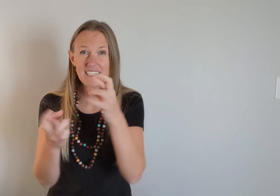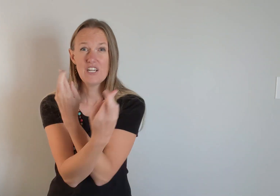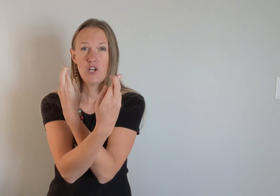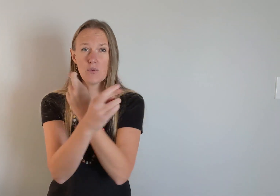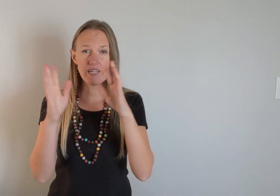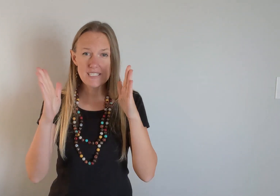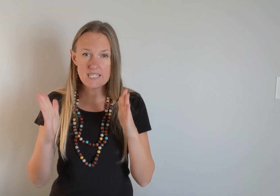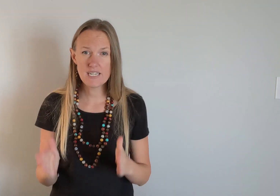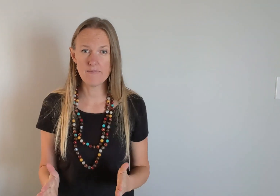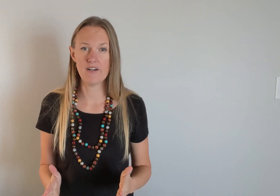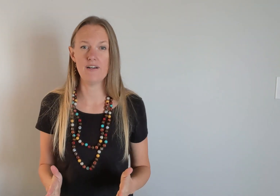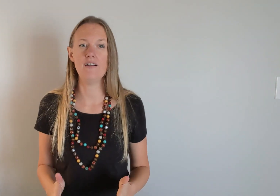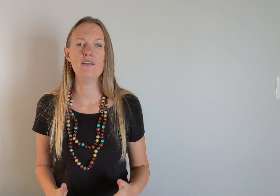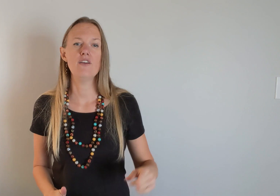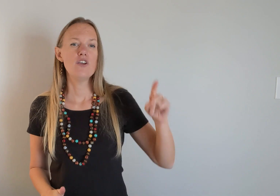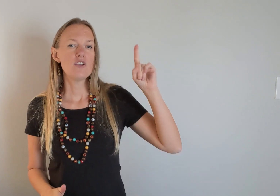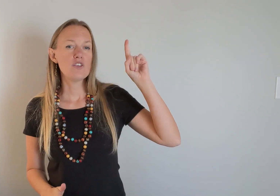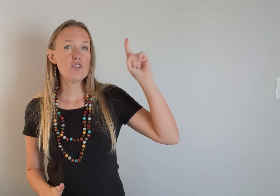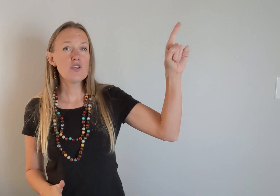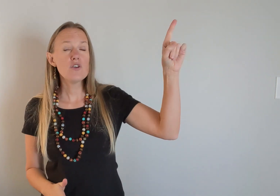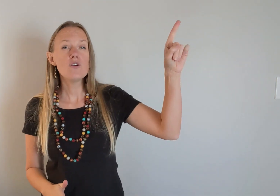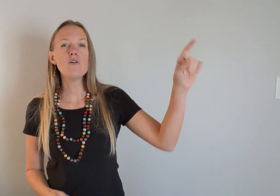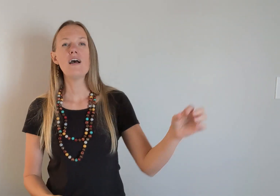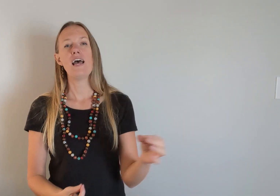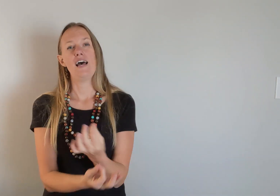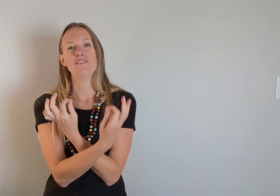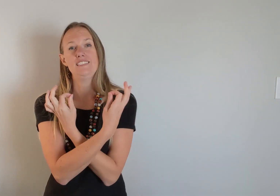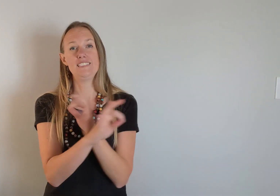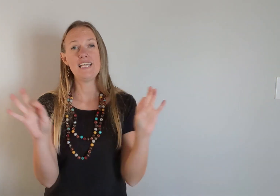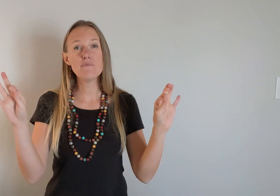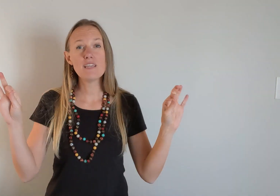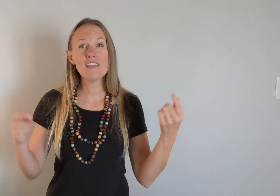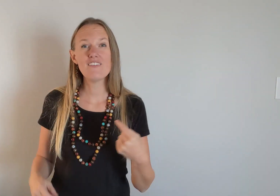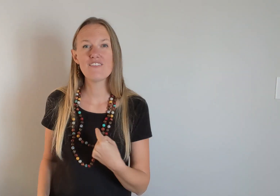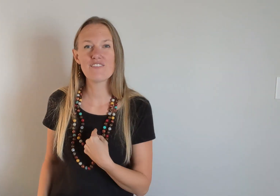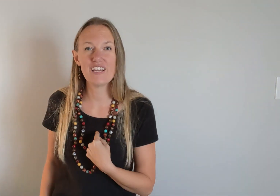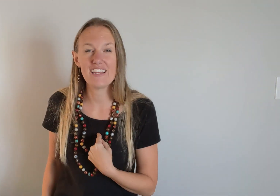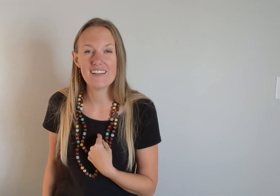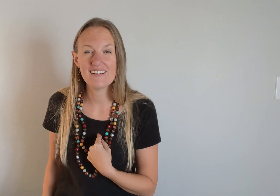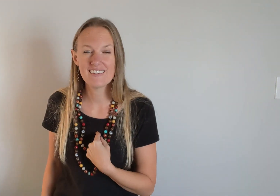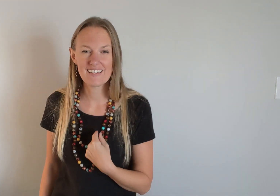Blessed Redeemer, you have set me free.